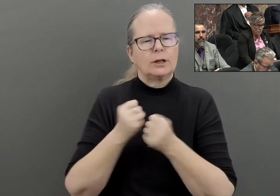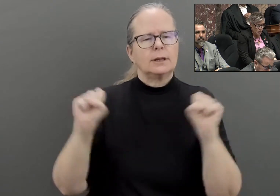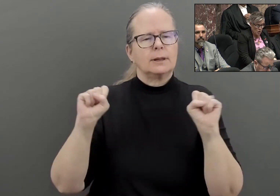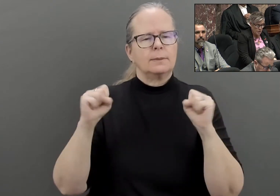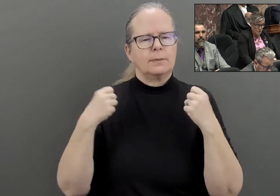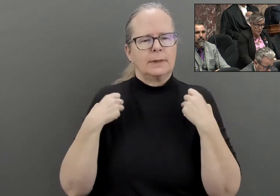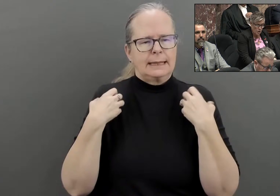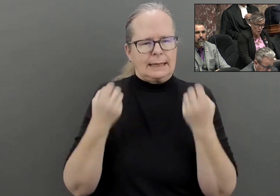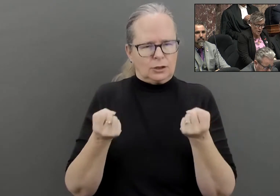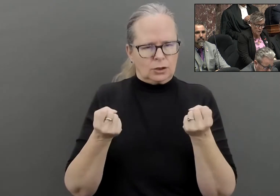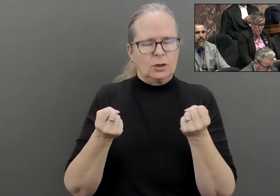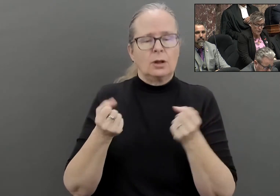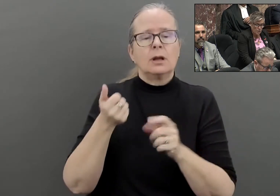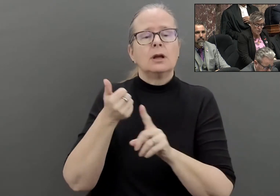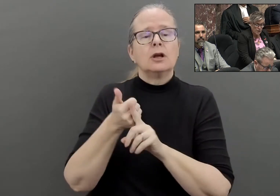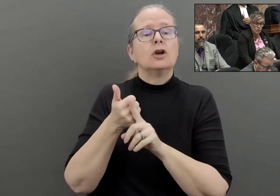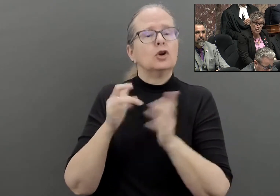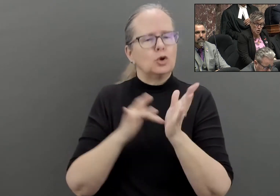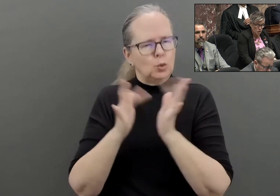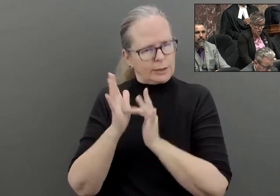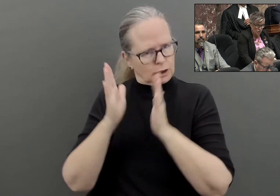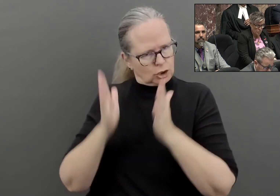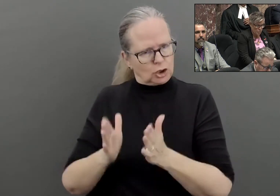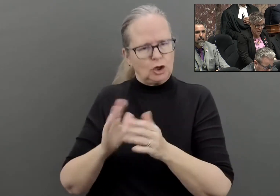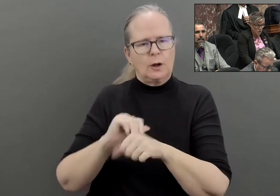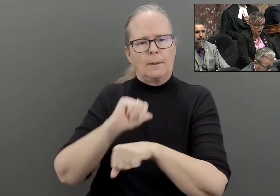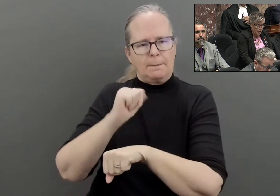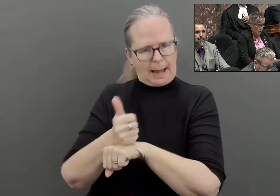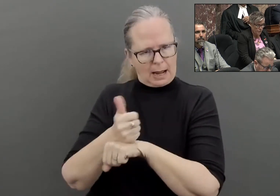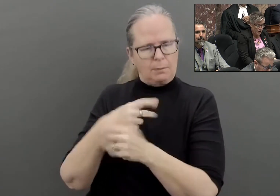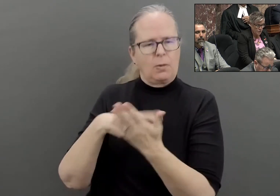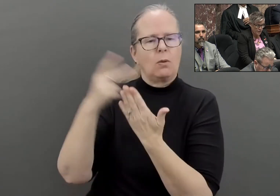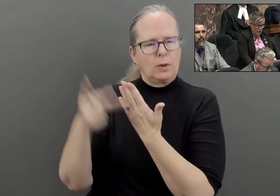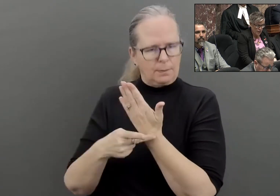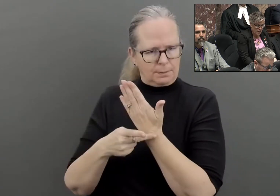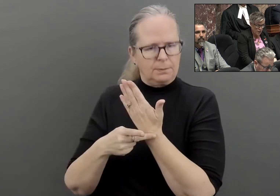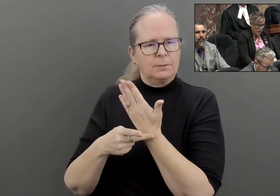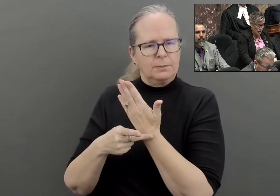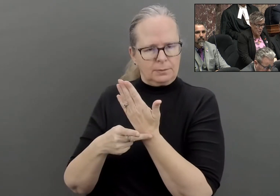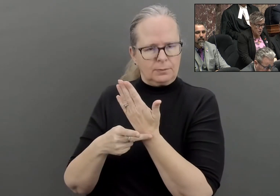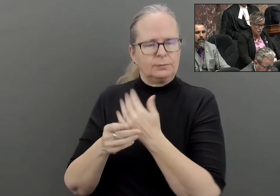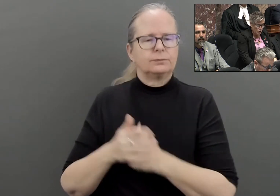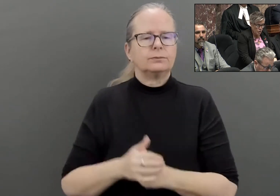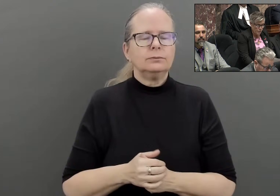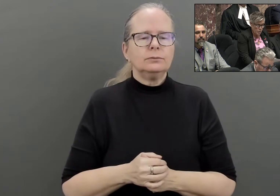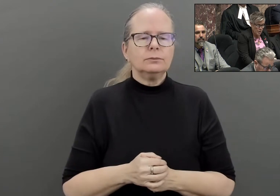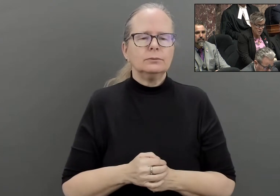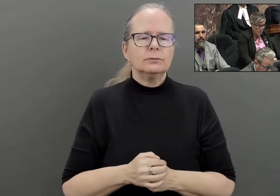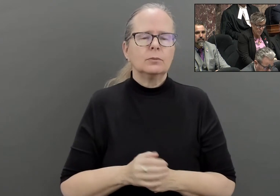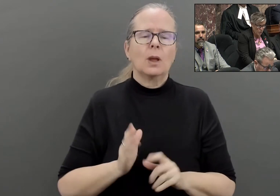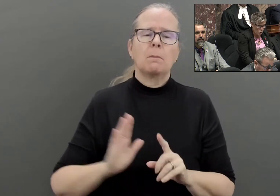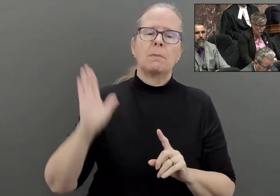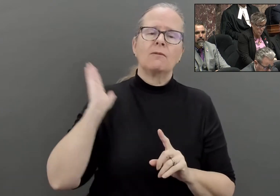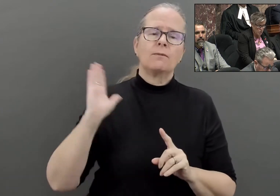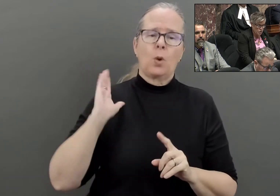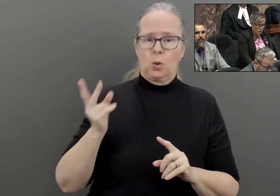in response, and they created and founded a Christian charitable ministry in the Fraser Valley. The ministry grew from the basement of their home to serving